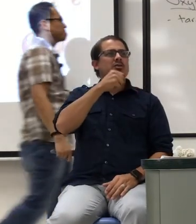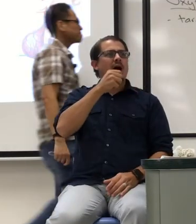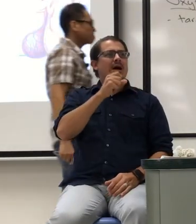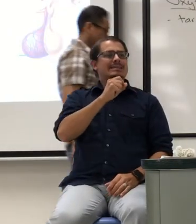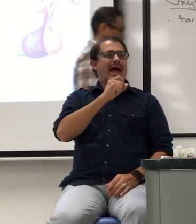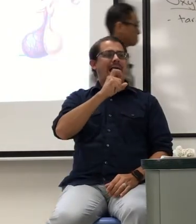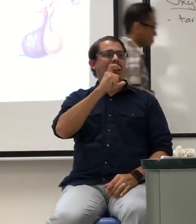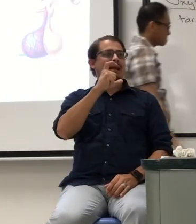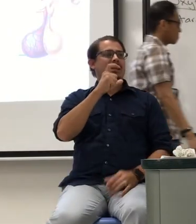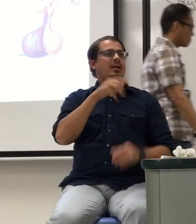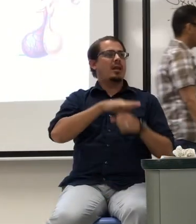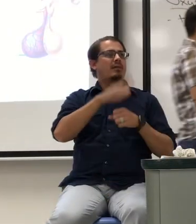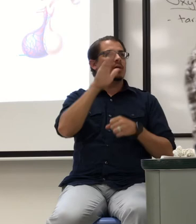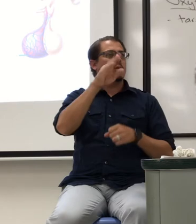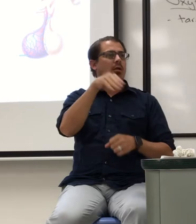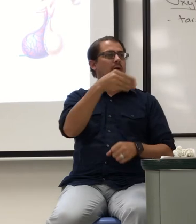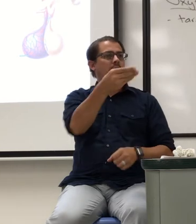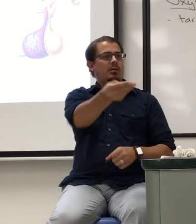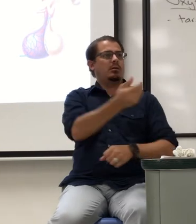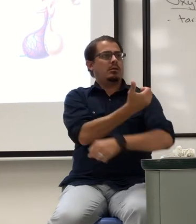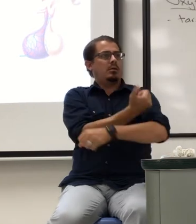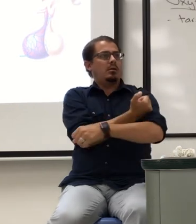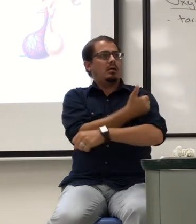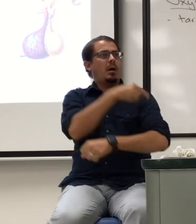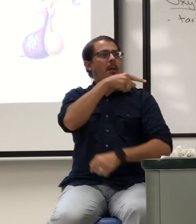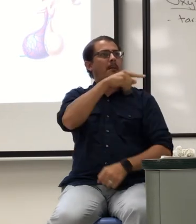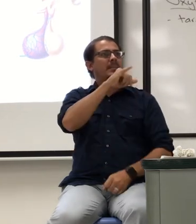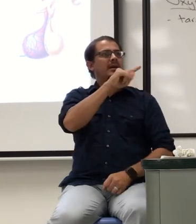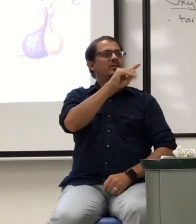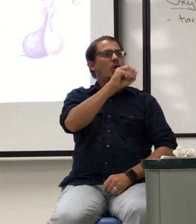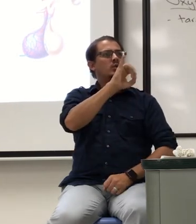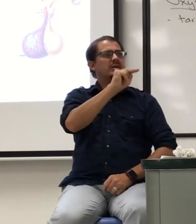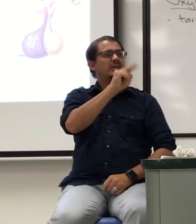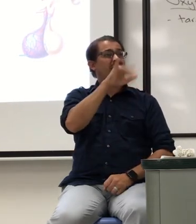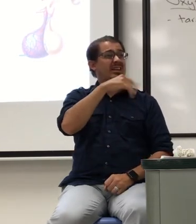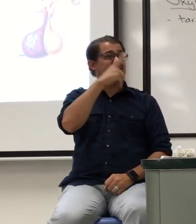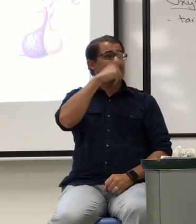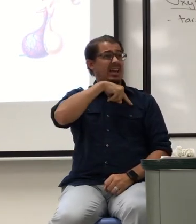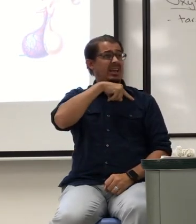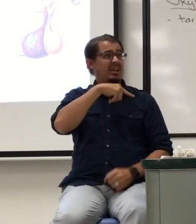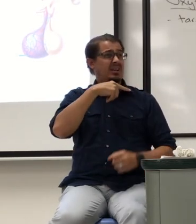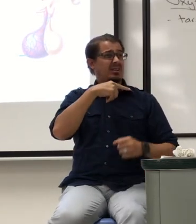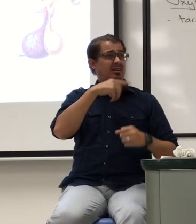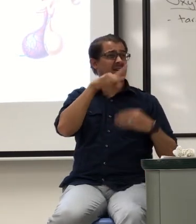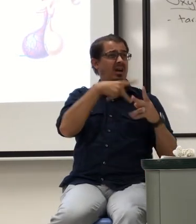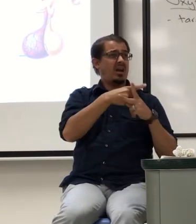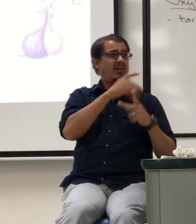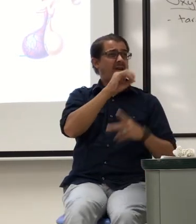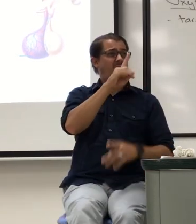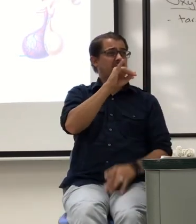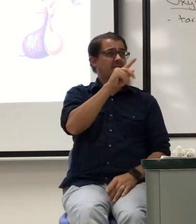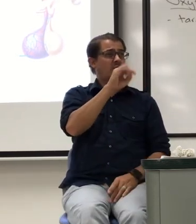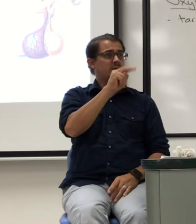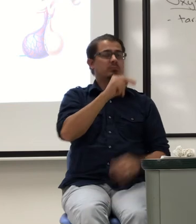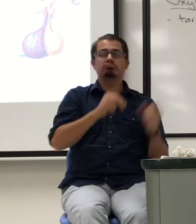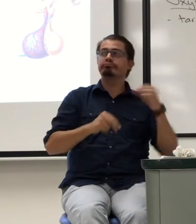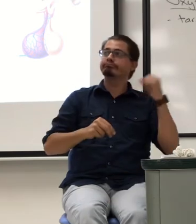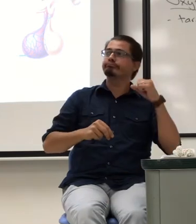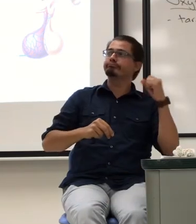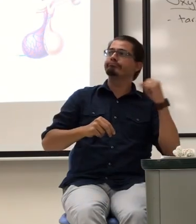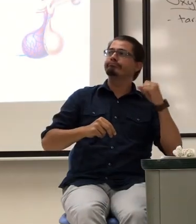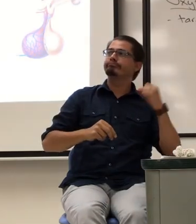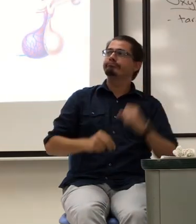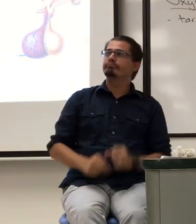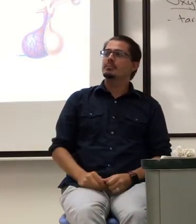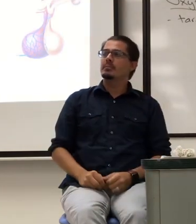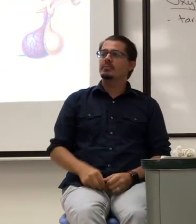dilating enough, they will give the mother Pitocin. Is that a synthetic form of oxytocin? Yeah, that's my understanding. Okay, so that